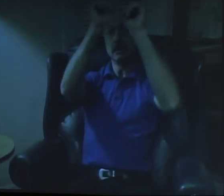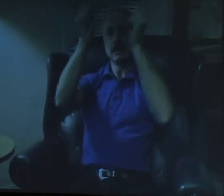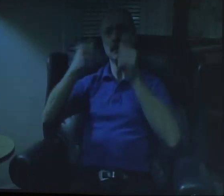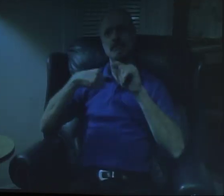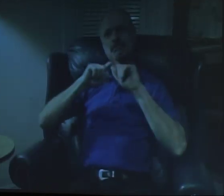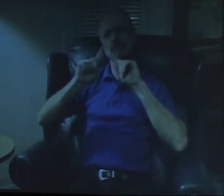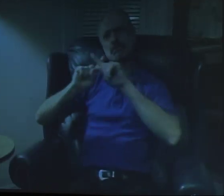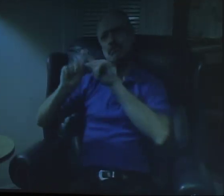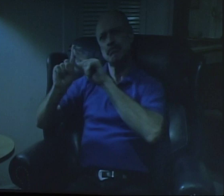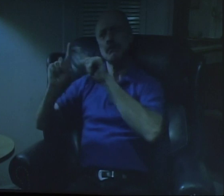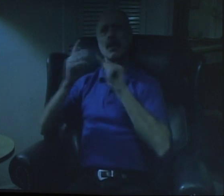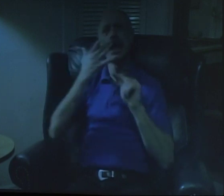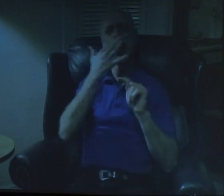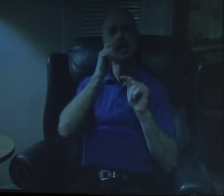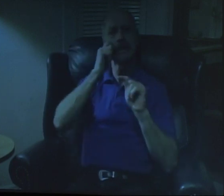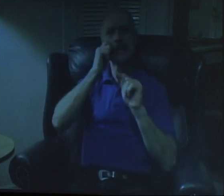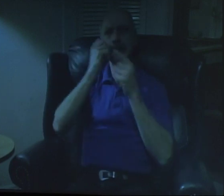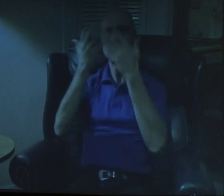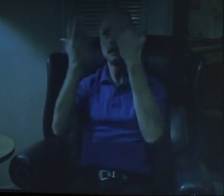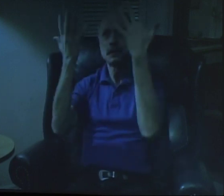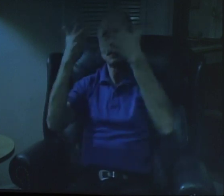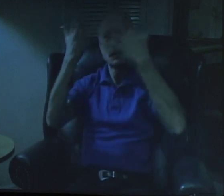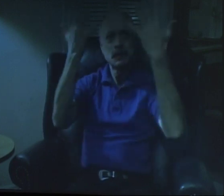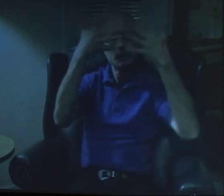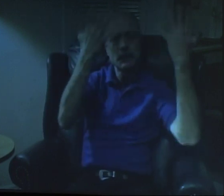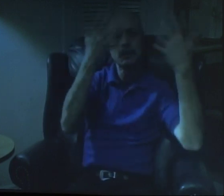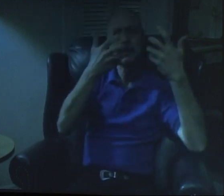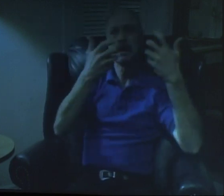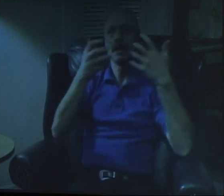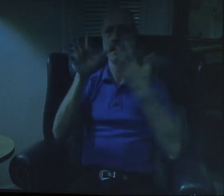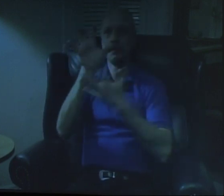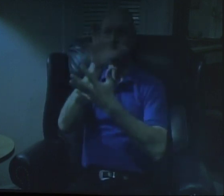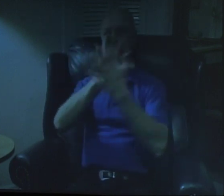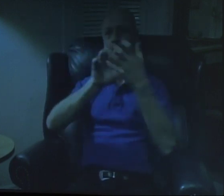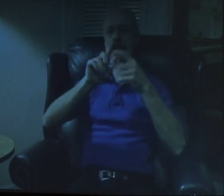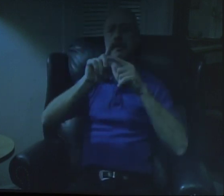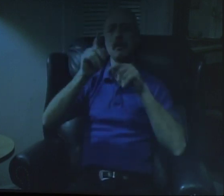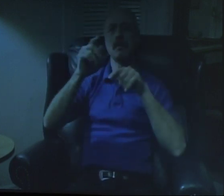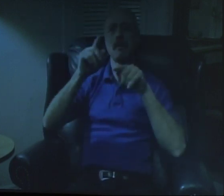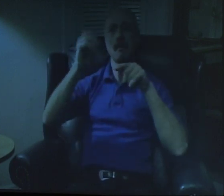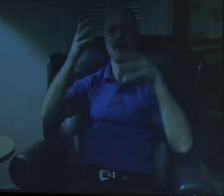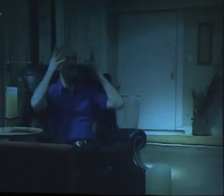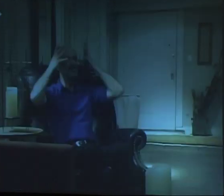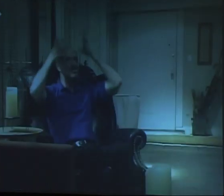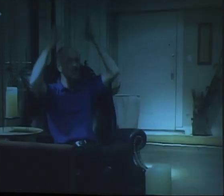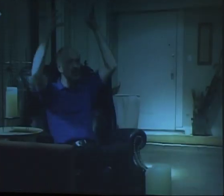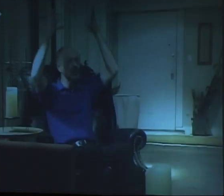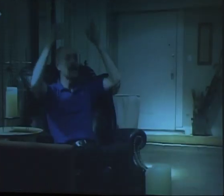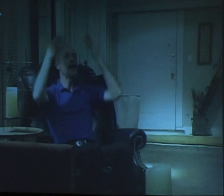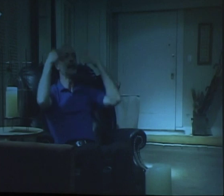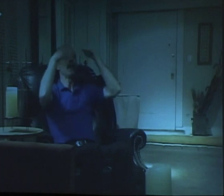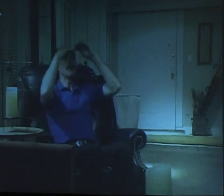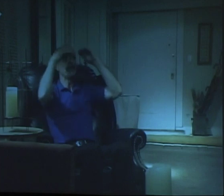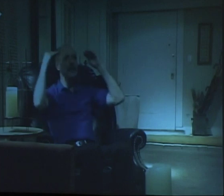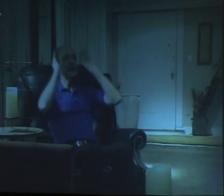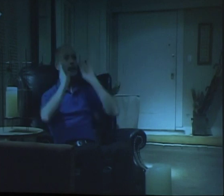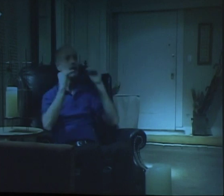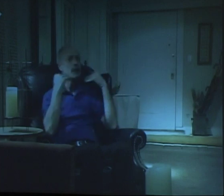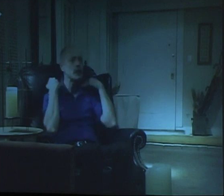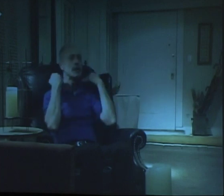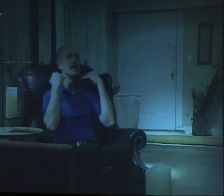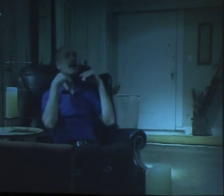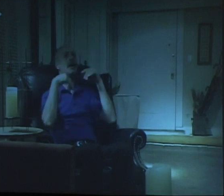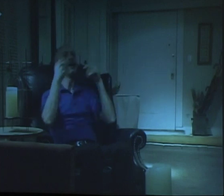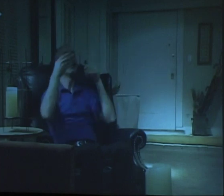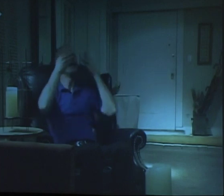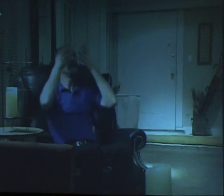mural. Each of the statued figures had different shades of coloring and pigment for their skin. Some